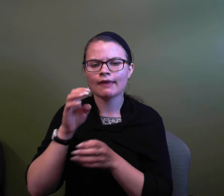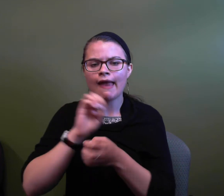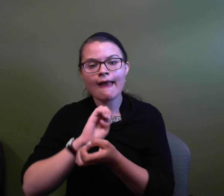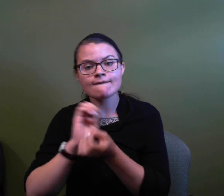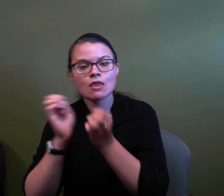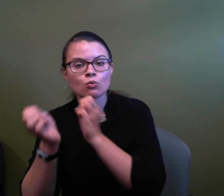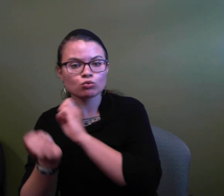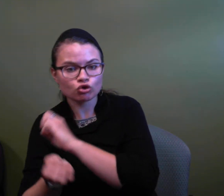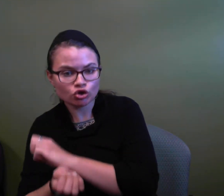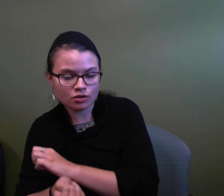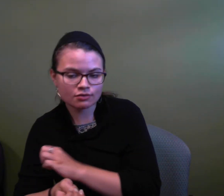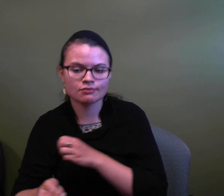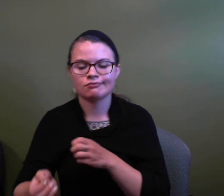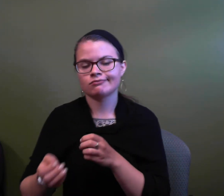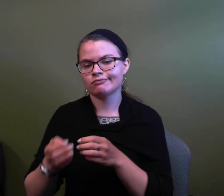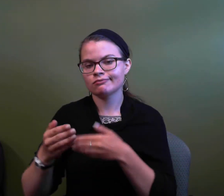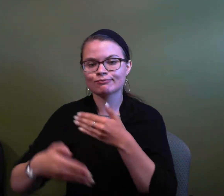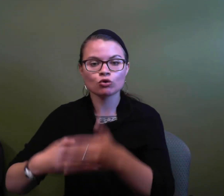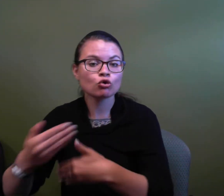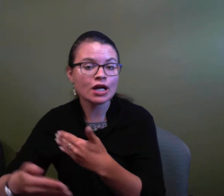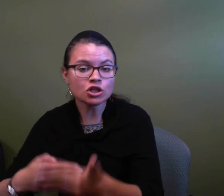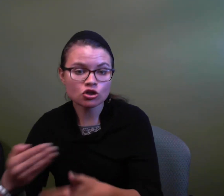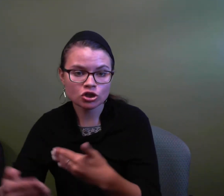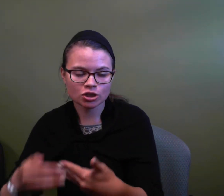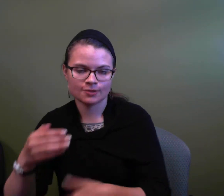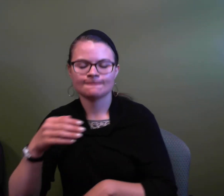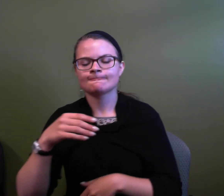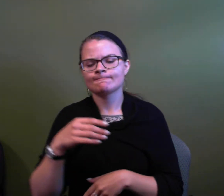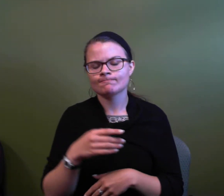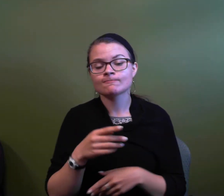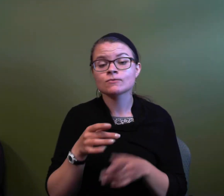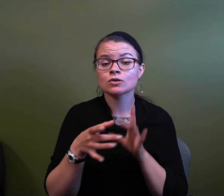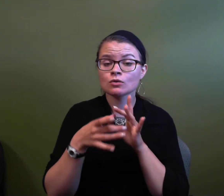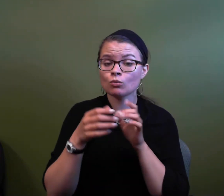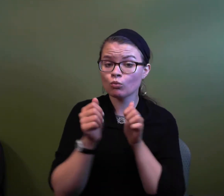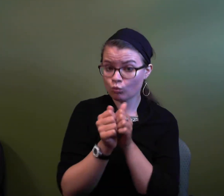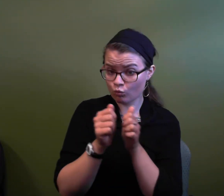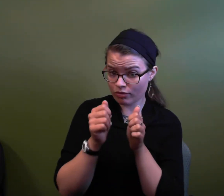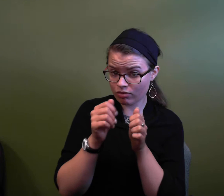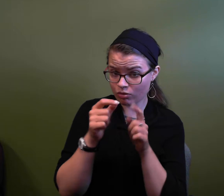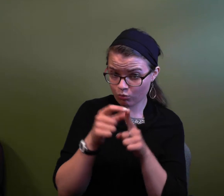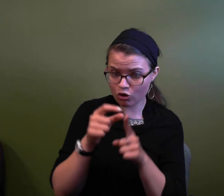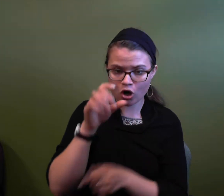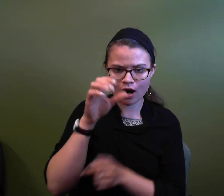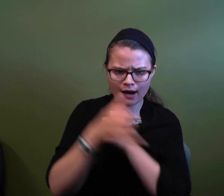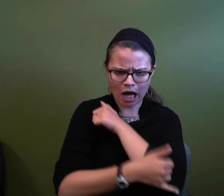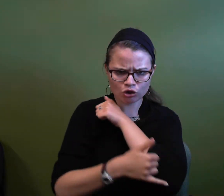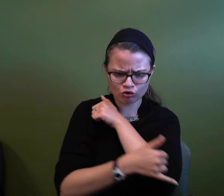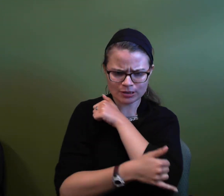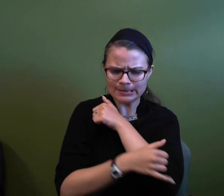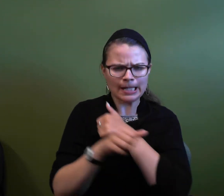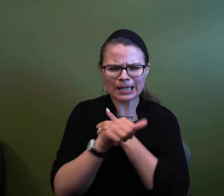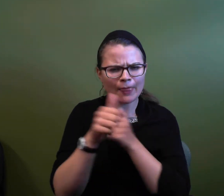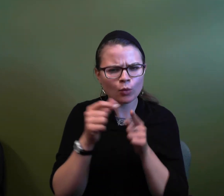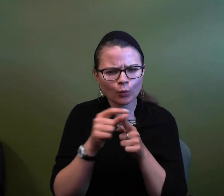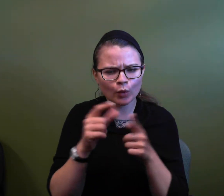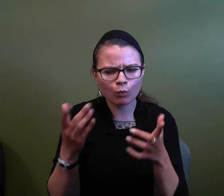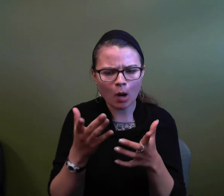okay? And in terms of the word country, another word for country is nation, okay? So these are